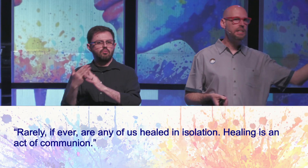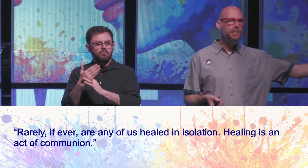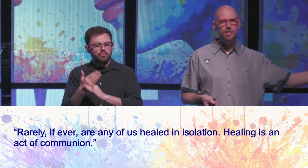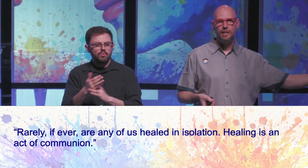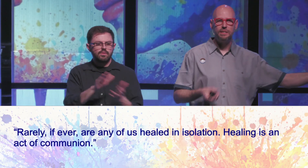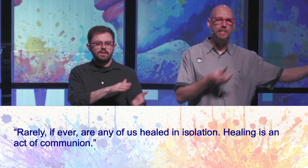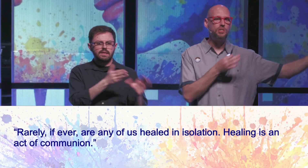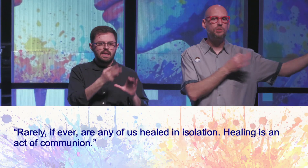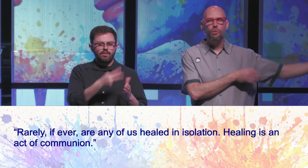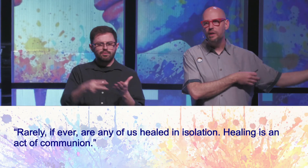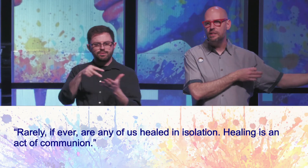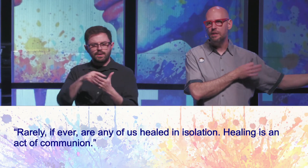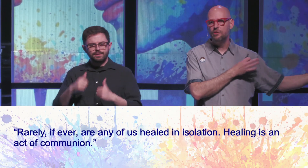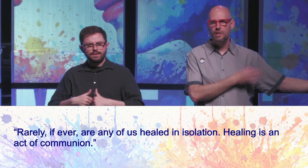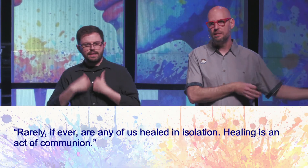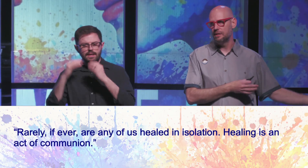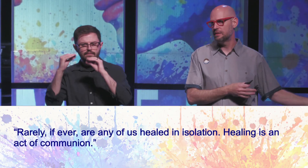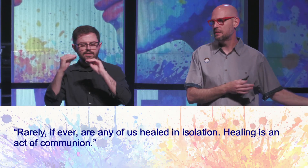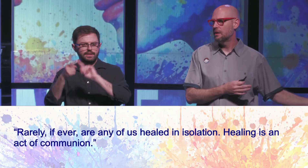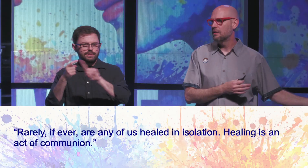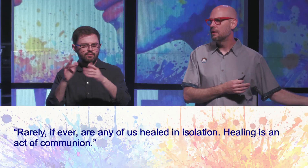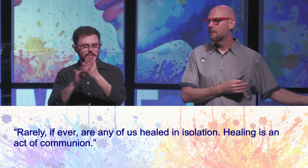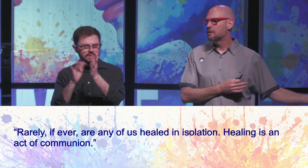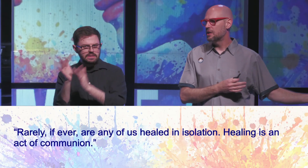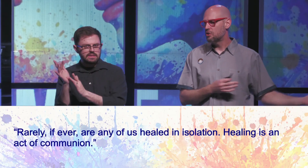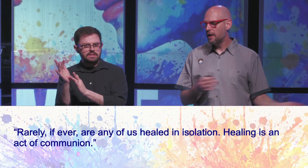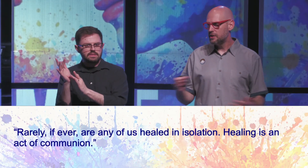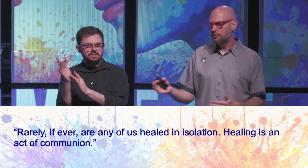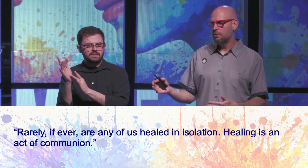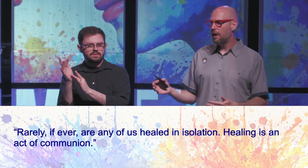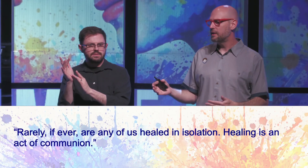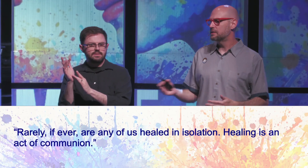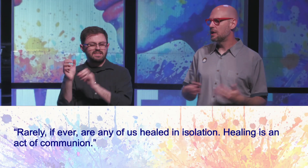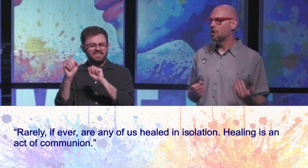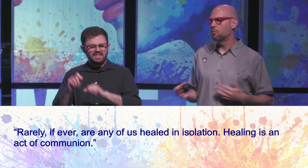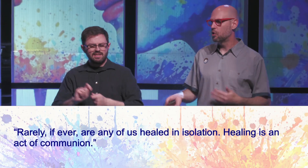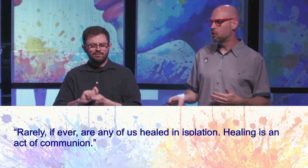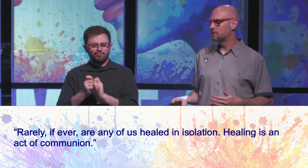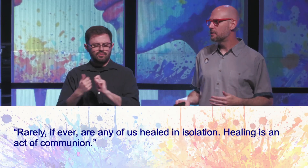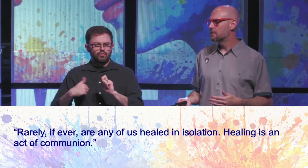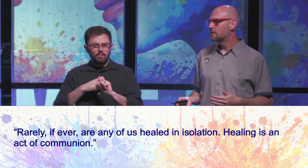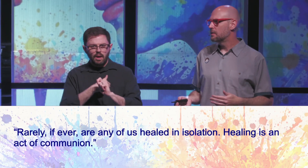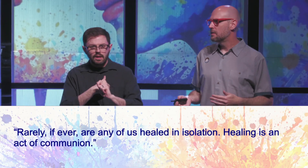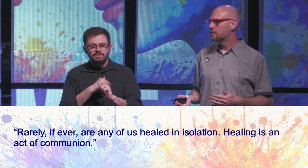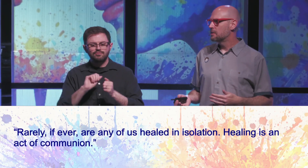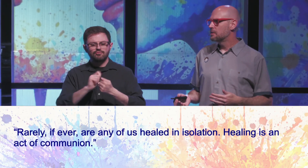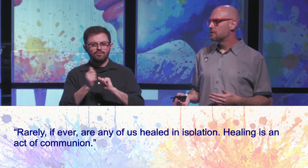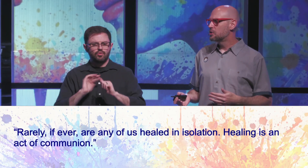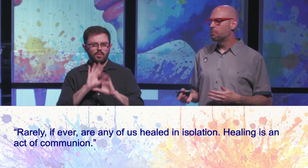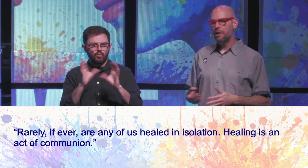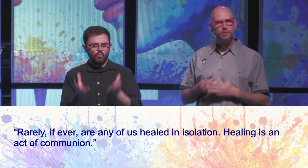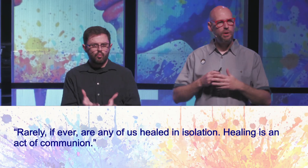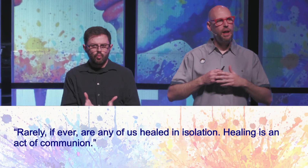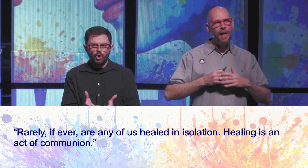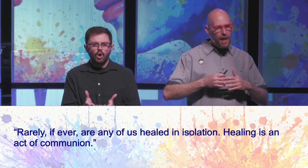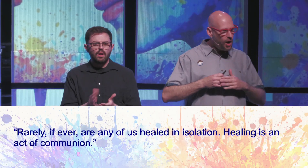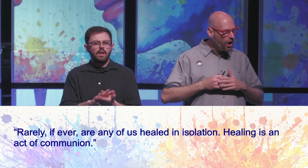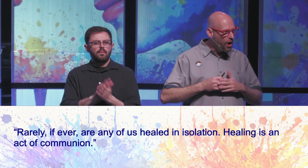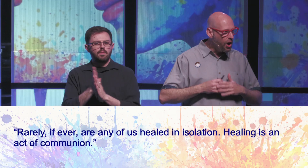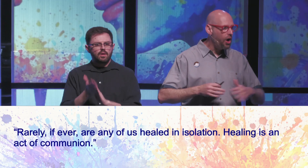and teaching, these stories of Jesus, can transform us and our world to a place